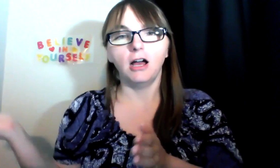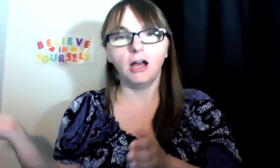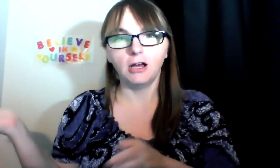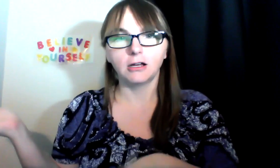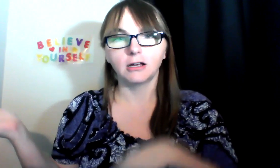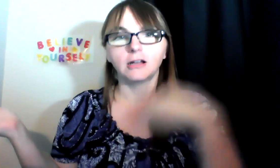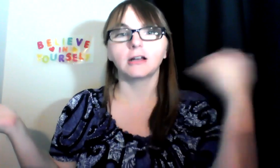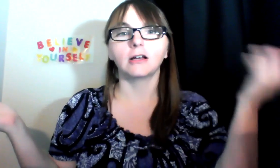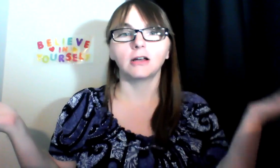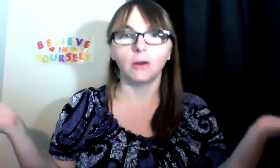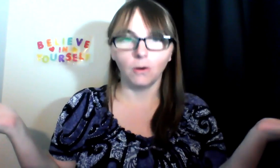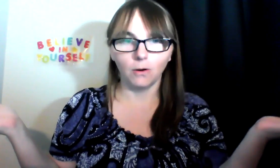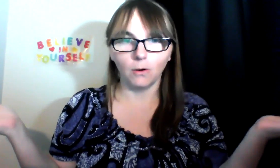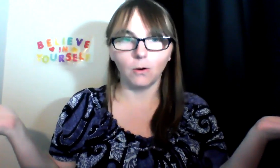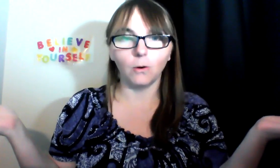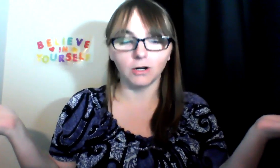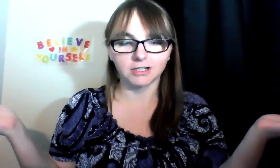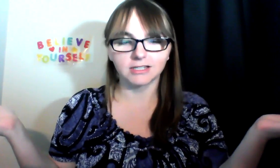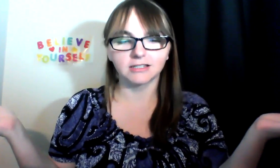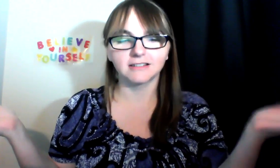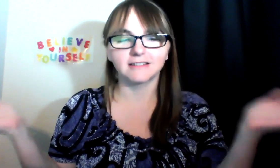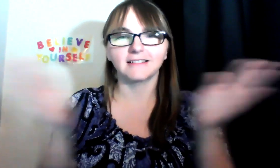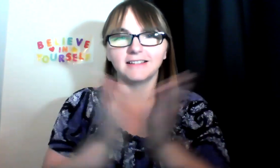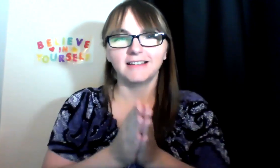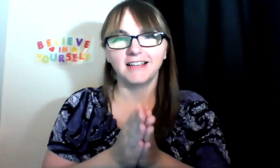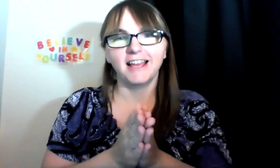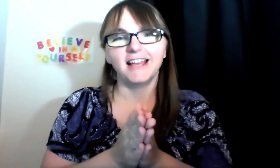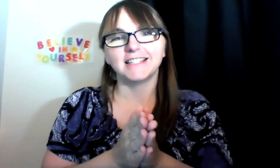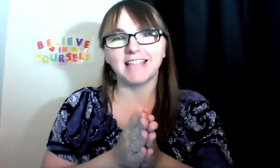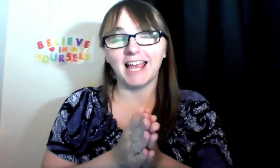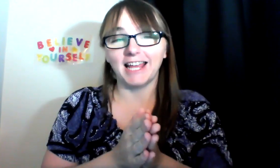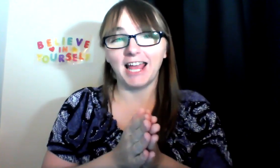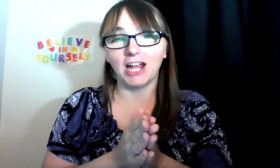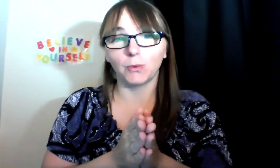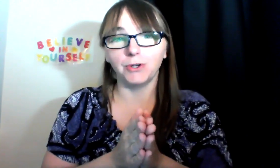H. Horse. Say kangaroo.